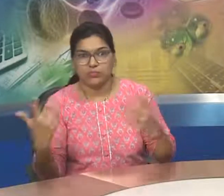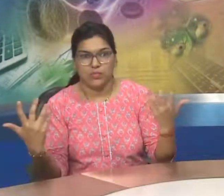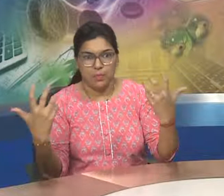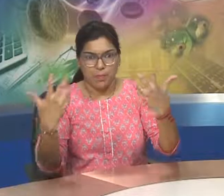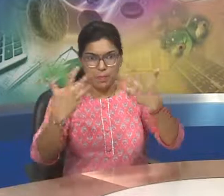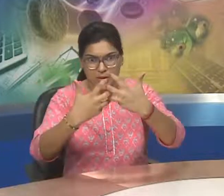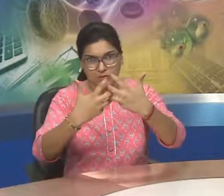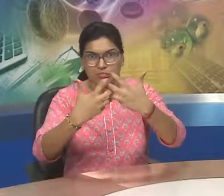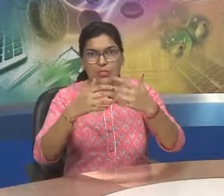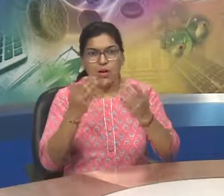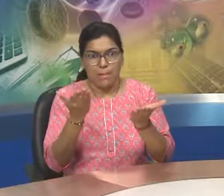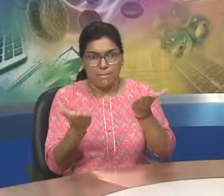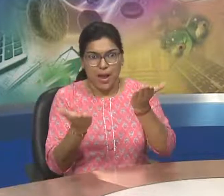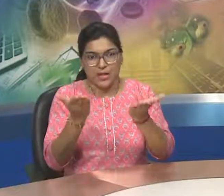buffering actions,